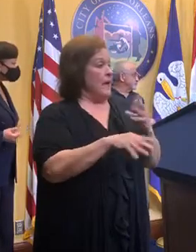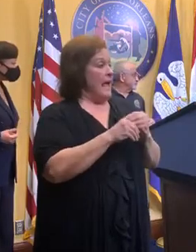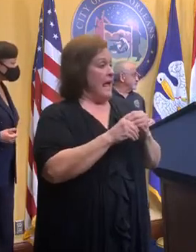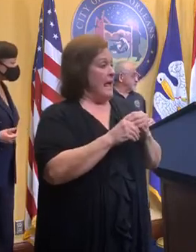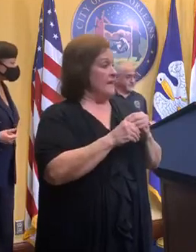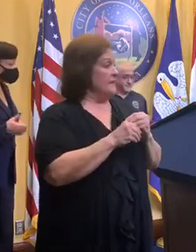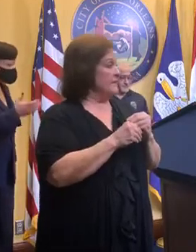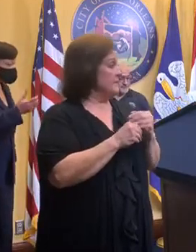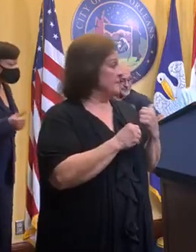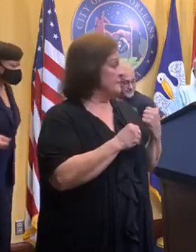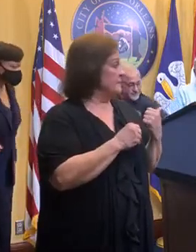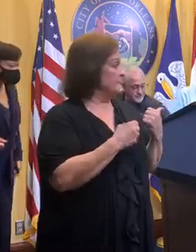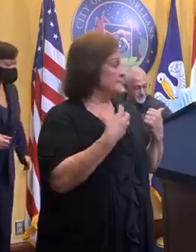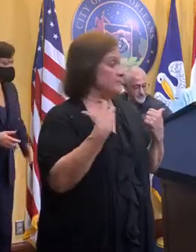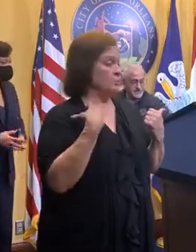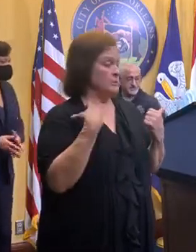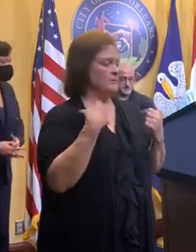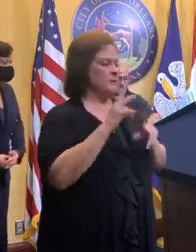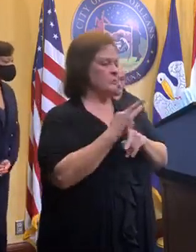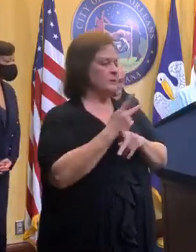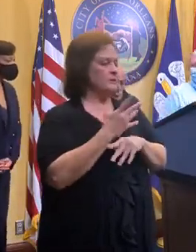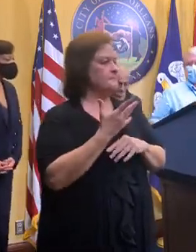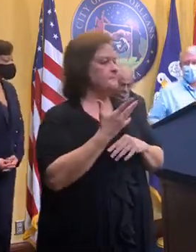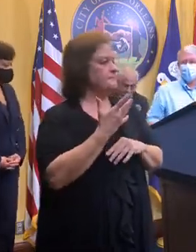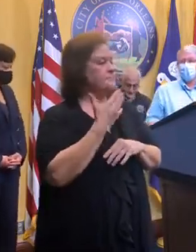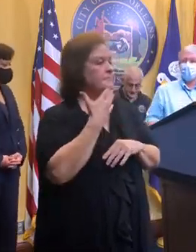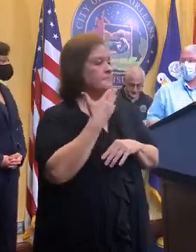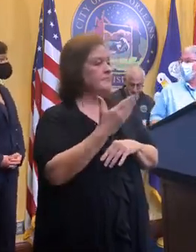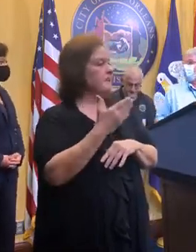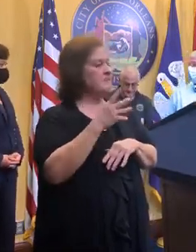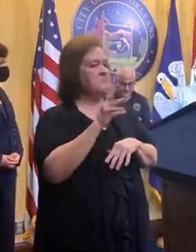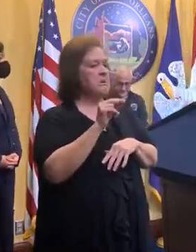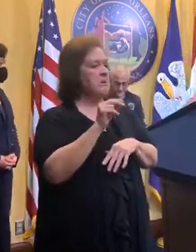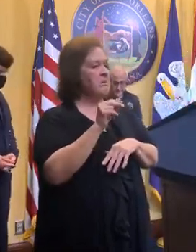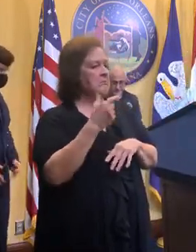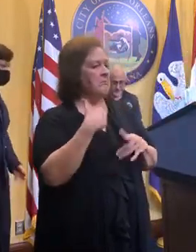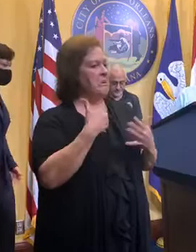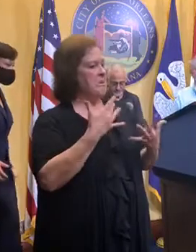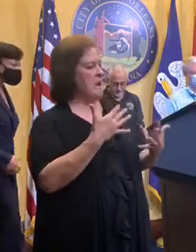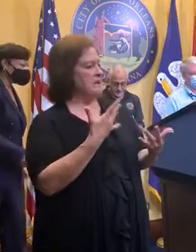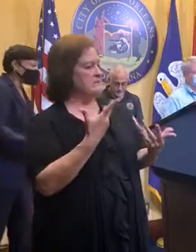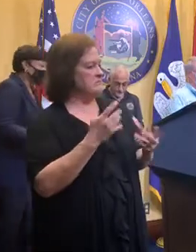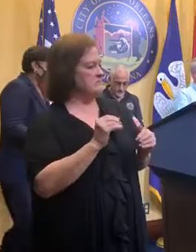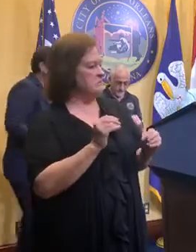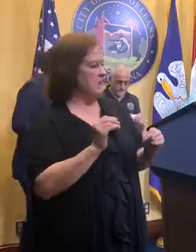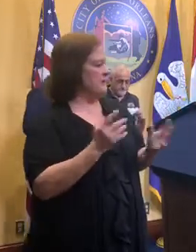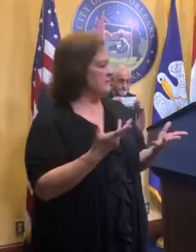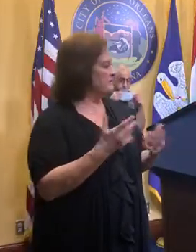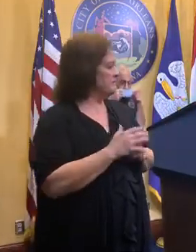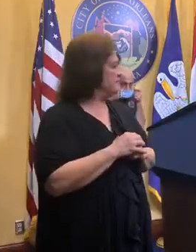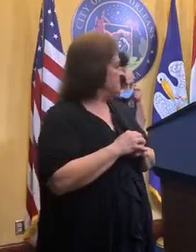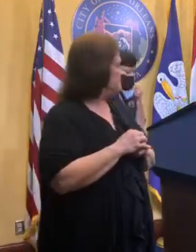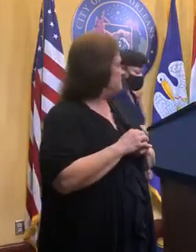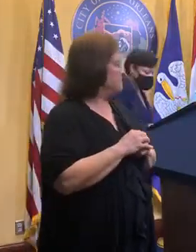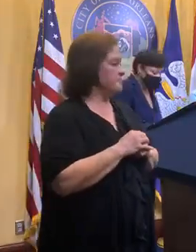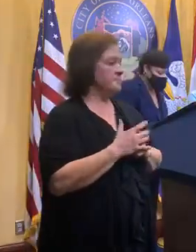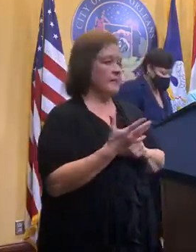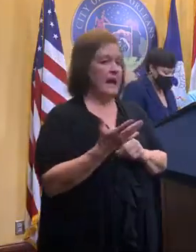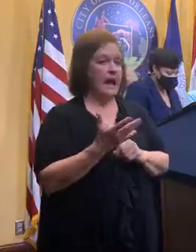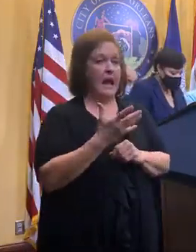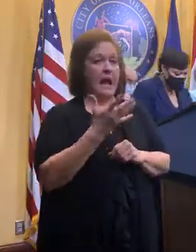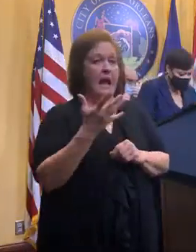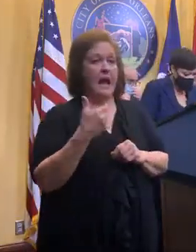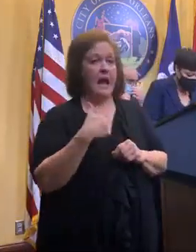time? Up to you. Thank you, Mayor. Not at this time, I'll wait. Okay, very good, all right. And so I'm